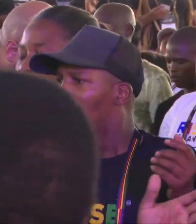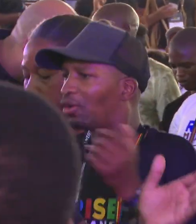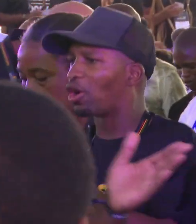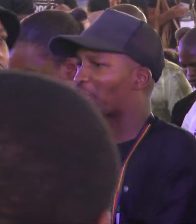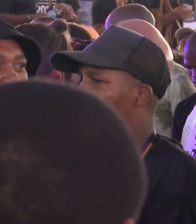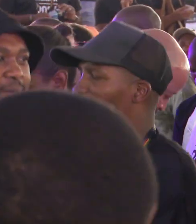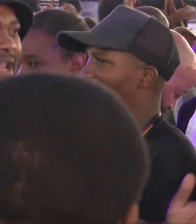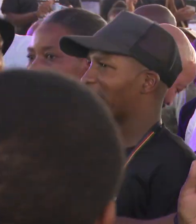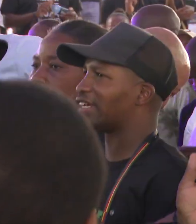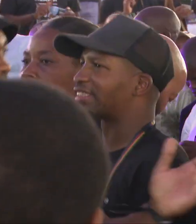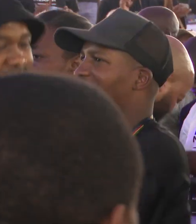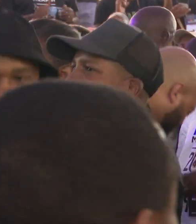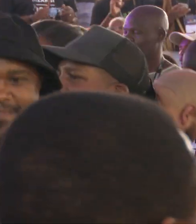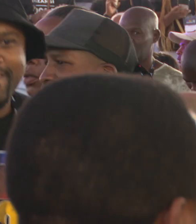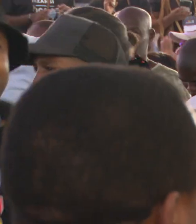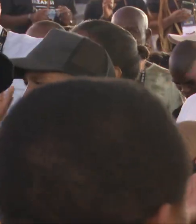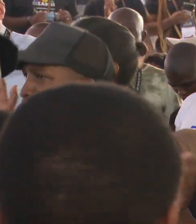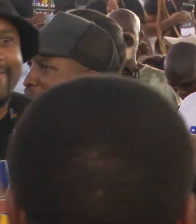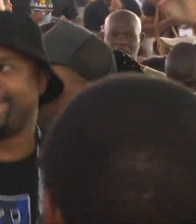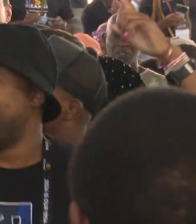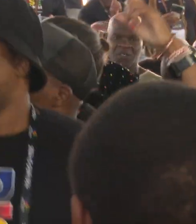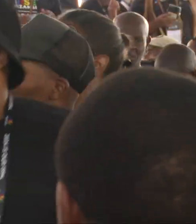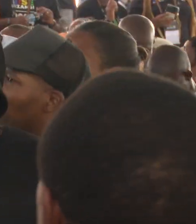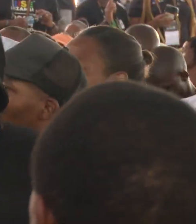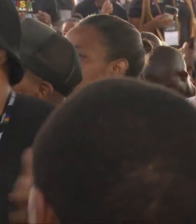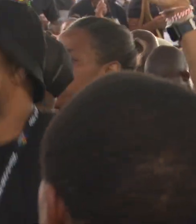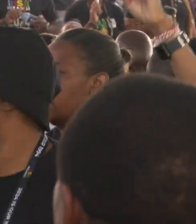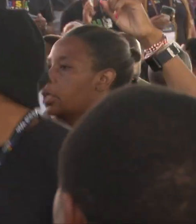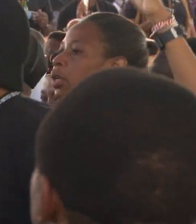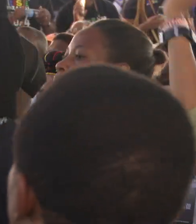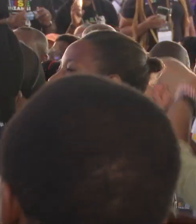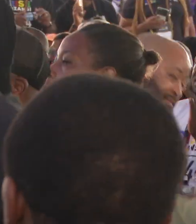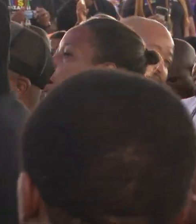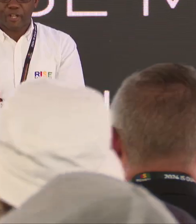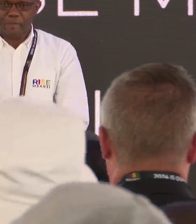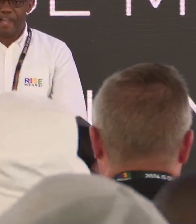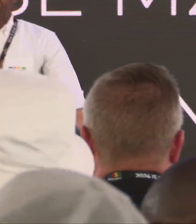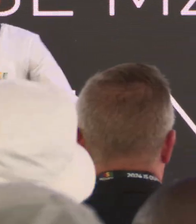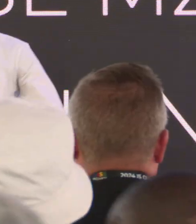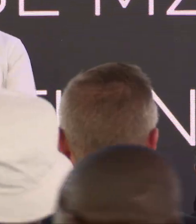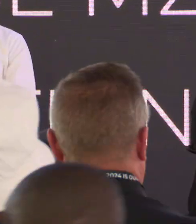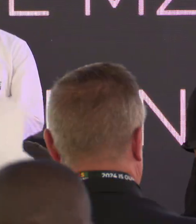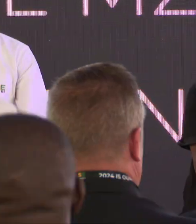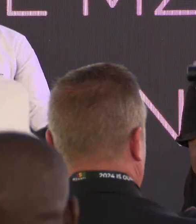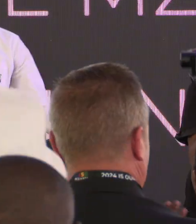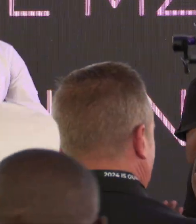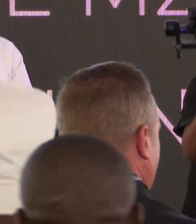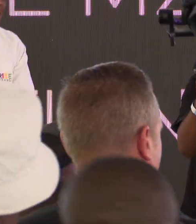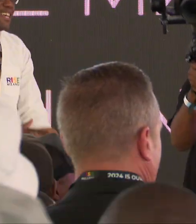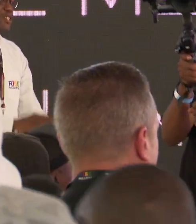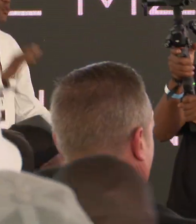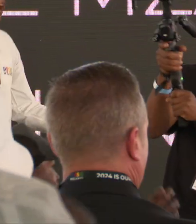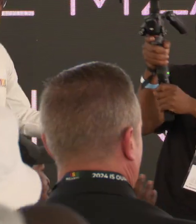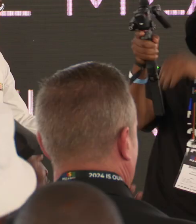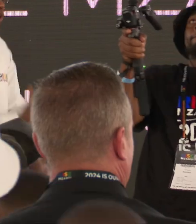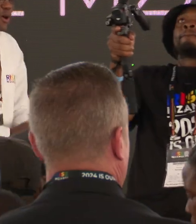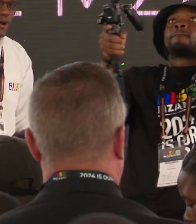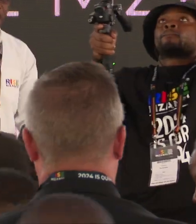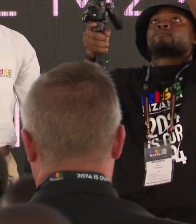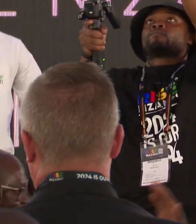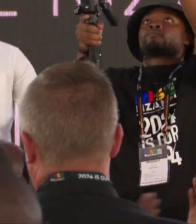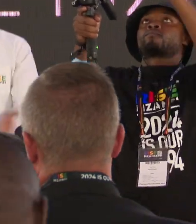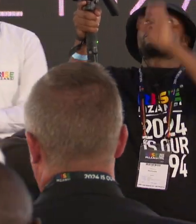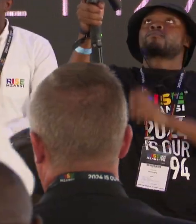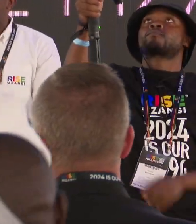Tua, Horobare, Tua, Tua, Watua, Horobarete, Tua,